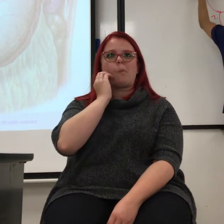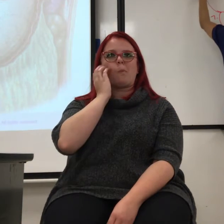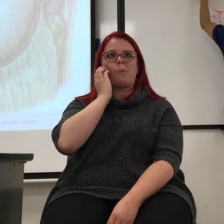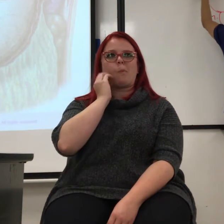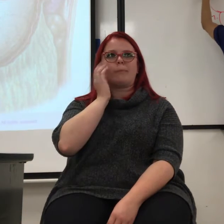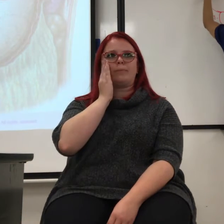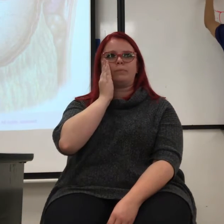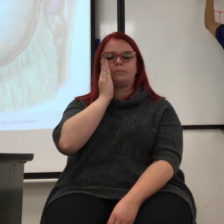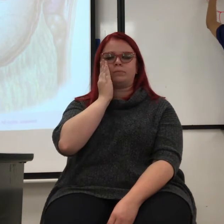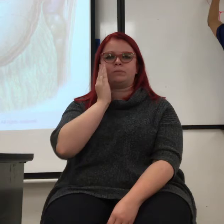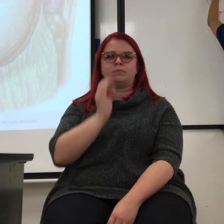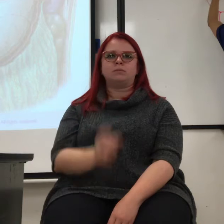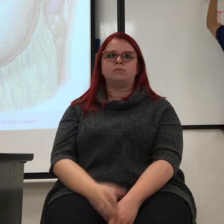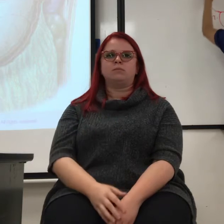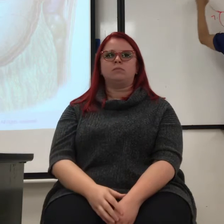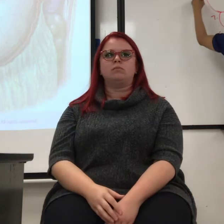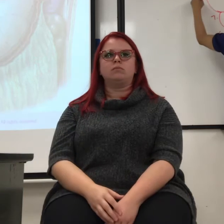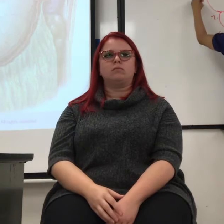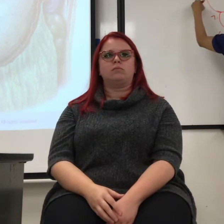To liver